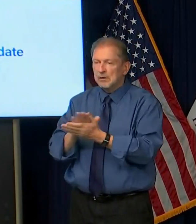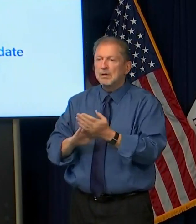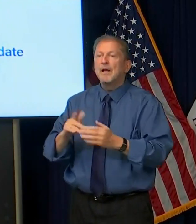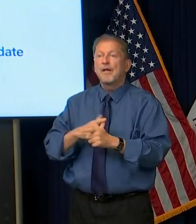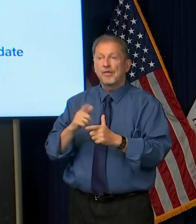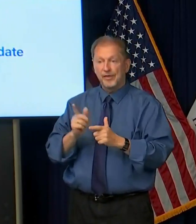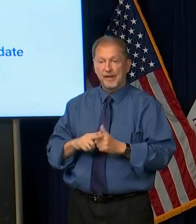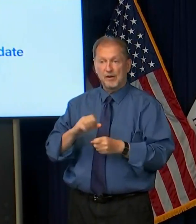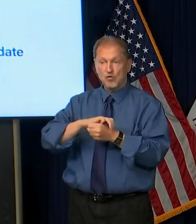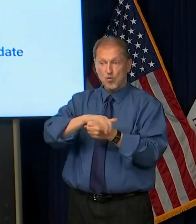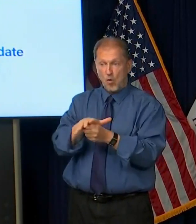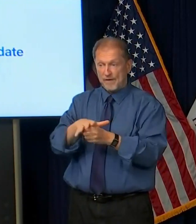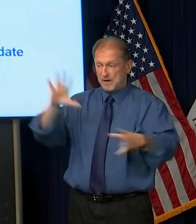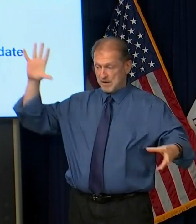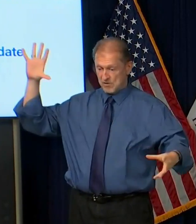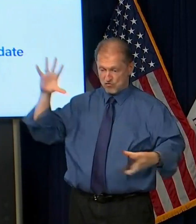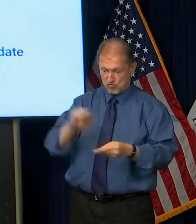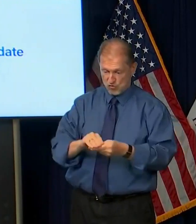later.